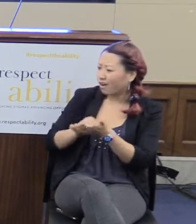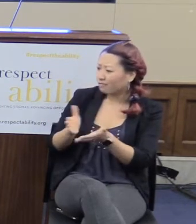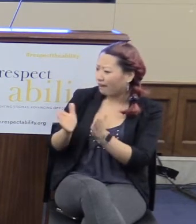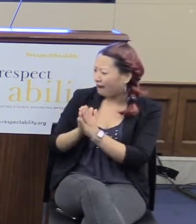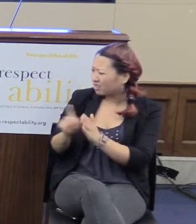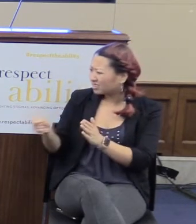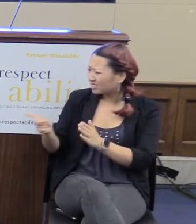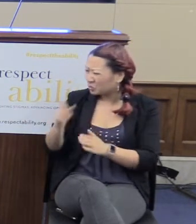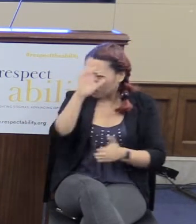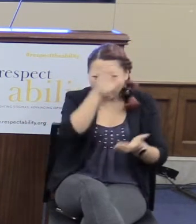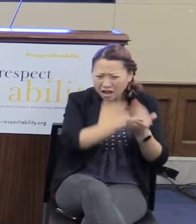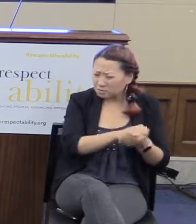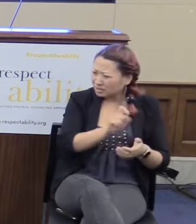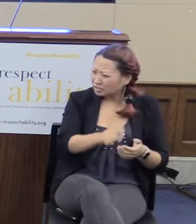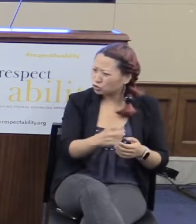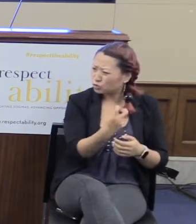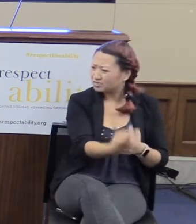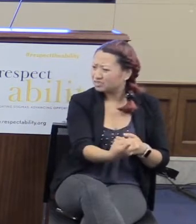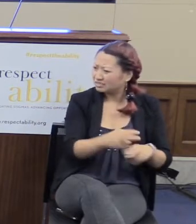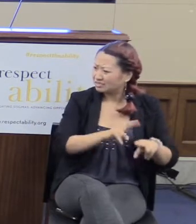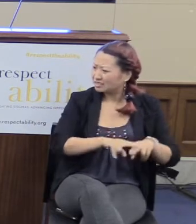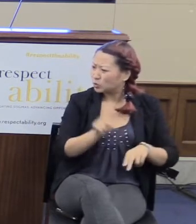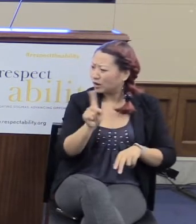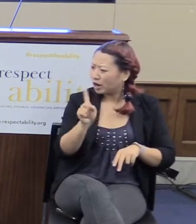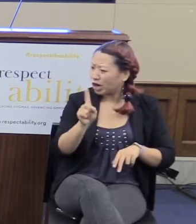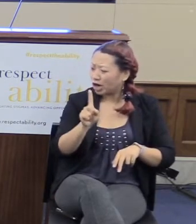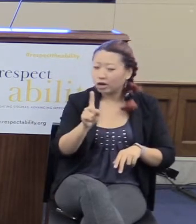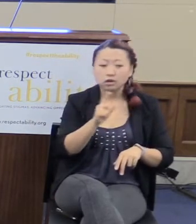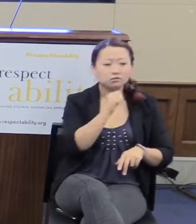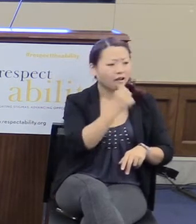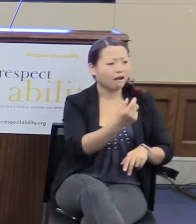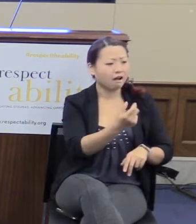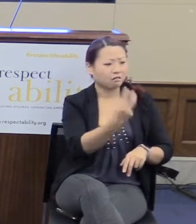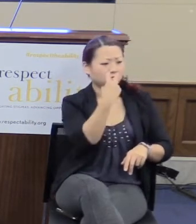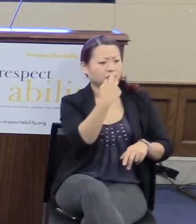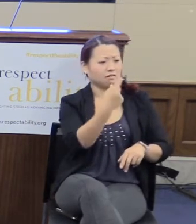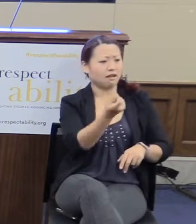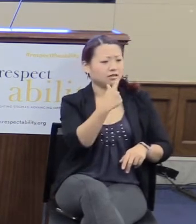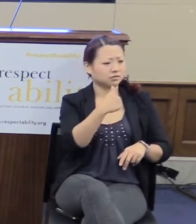me. She asked my wife, "I'm sorry, where do